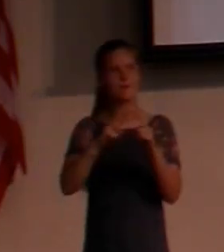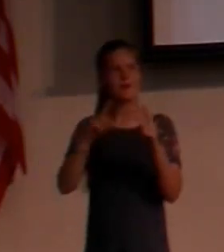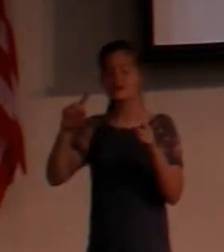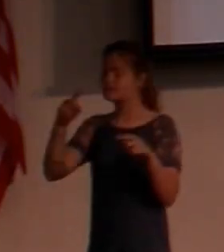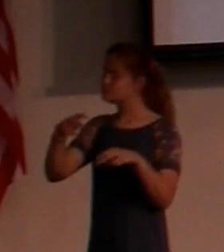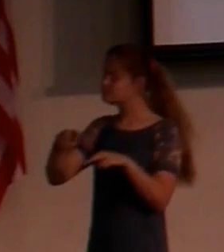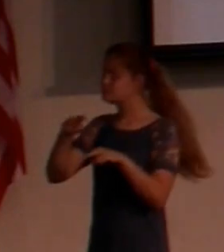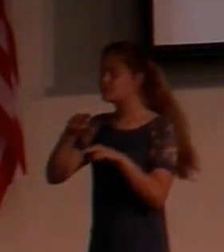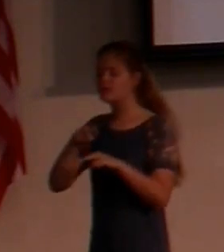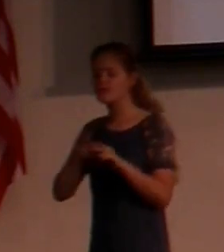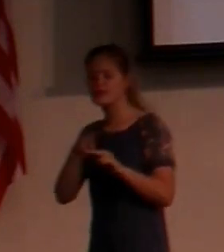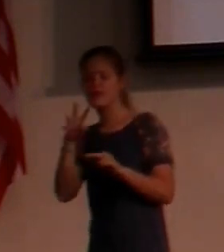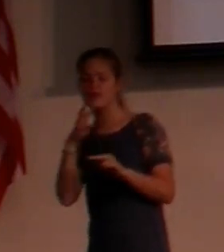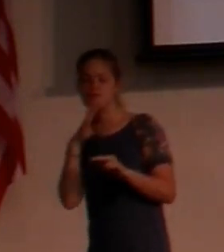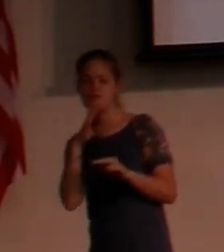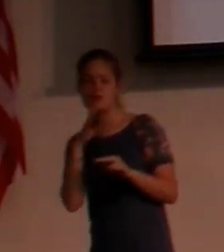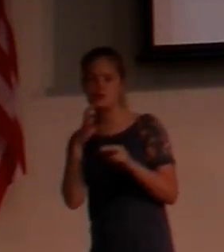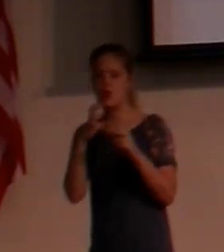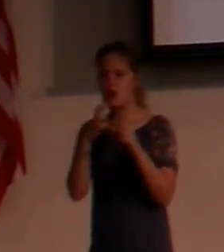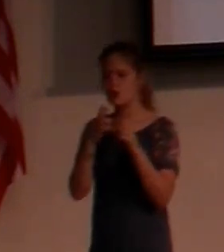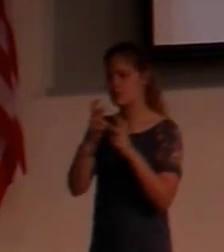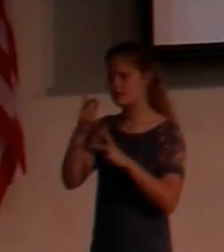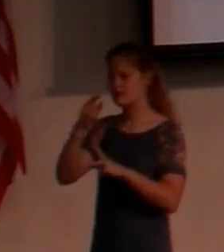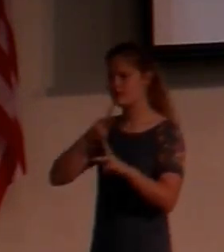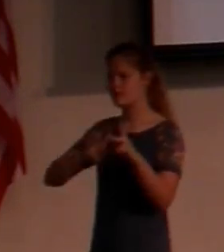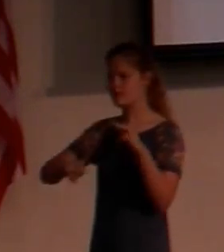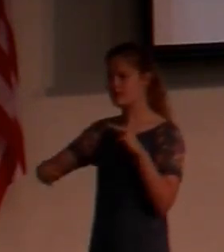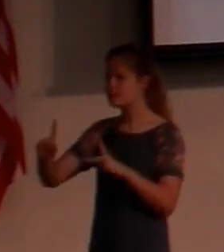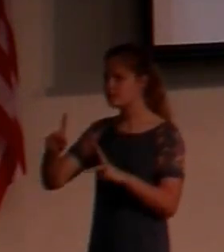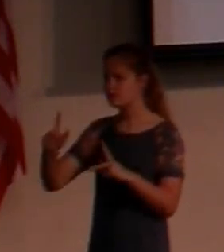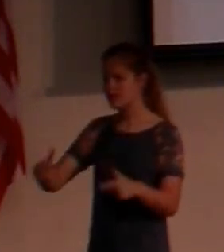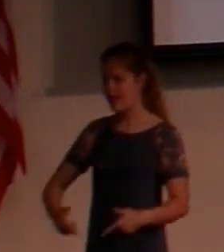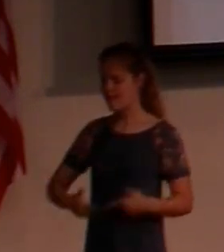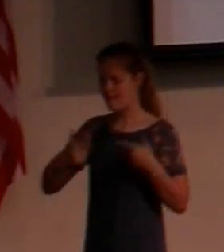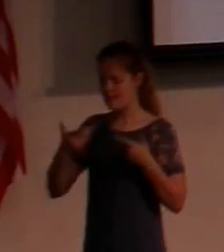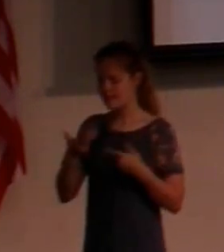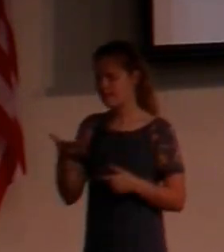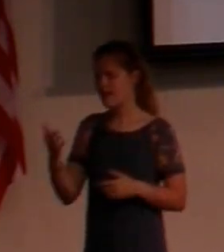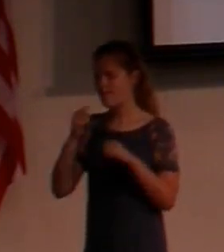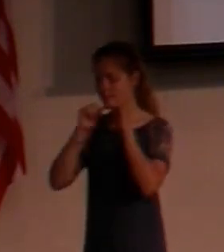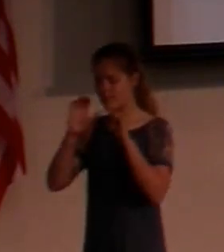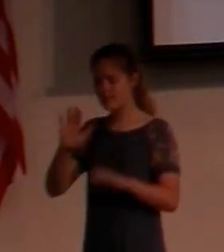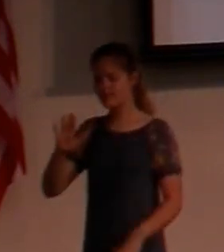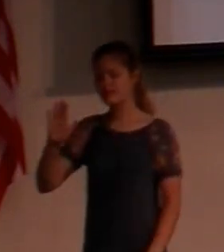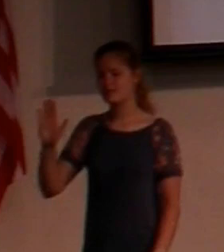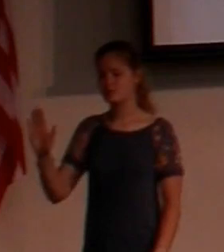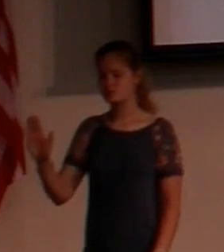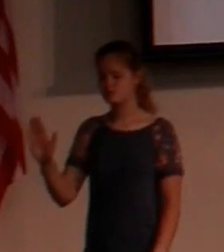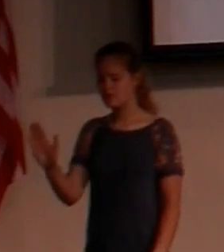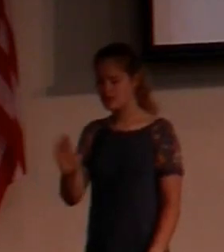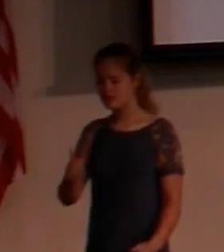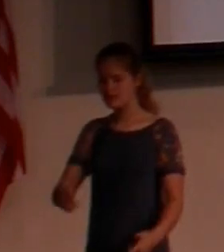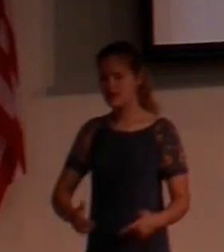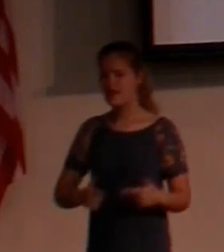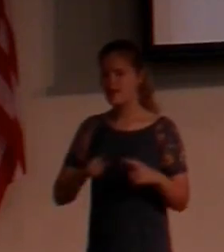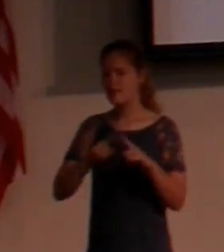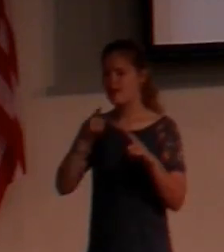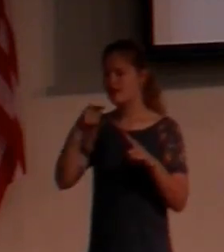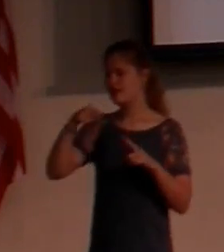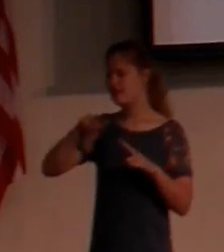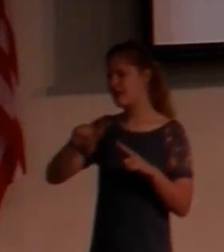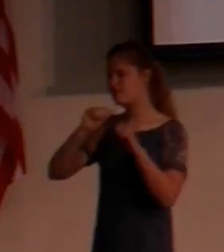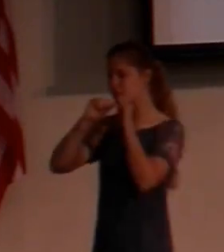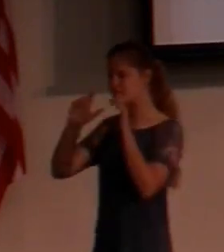with members of those facilities and just bless their lives. And they blessed many of our lives just telling their